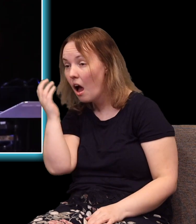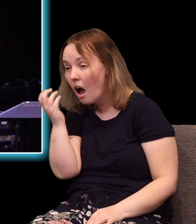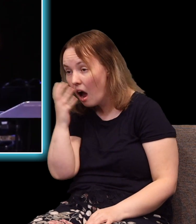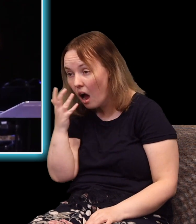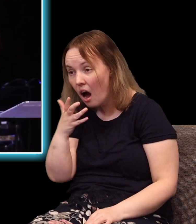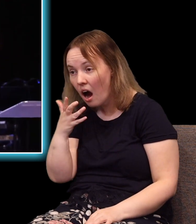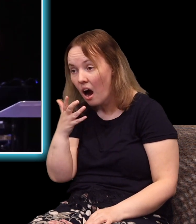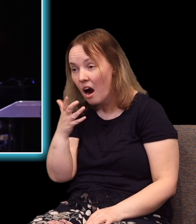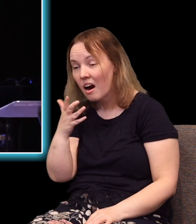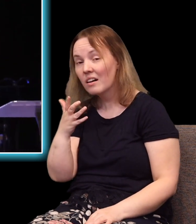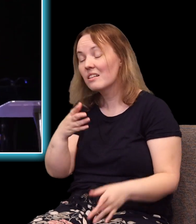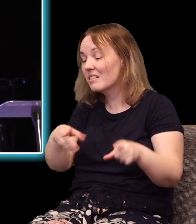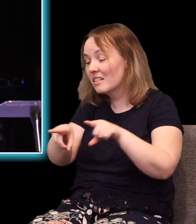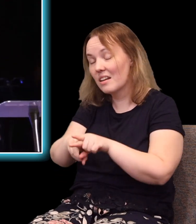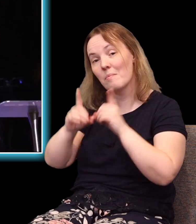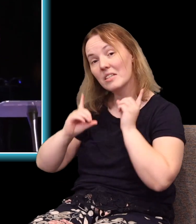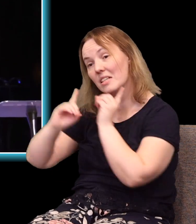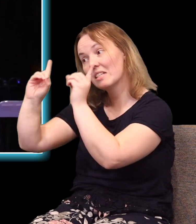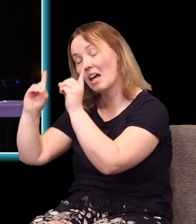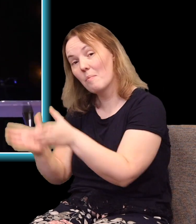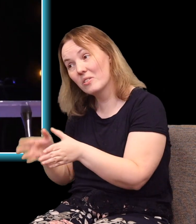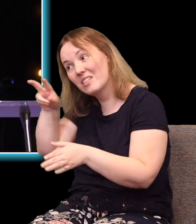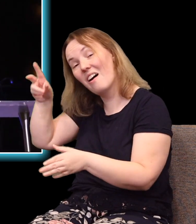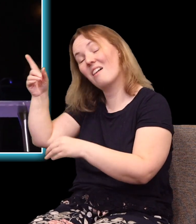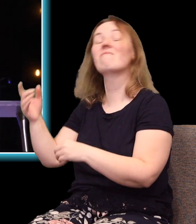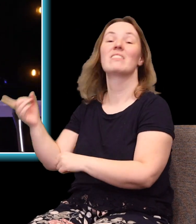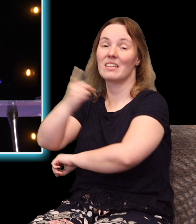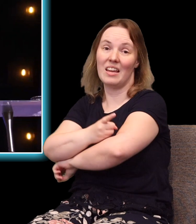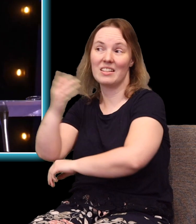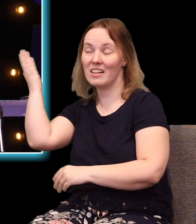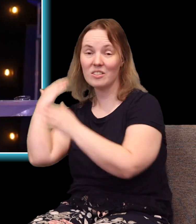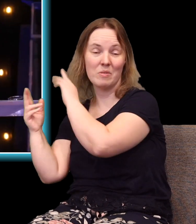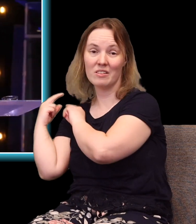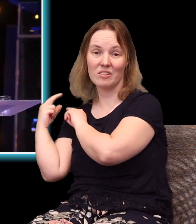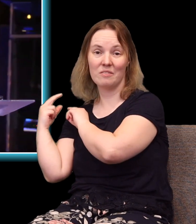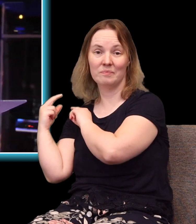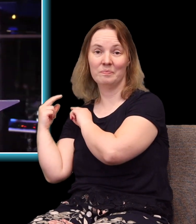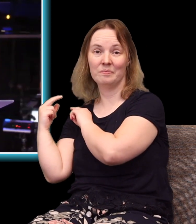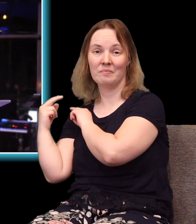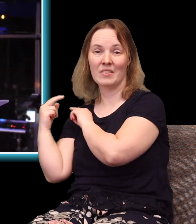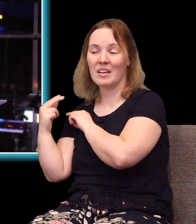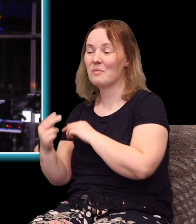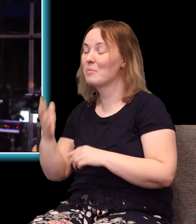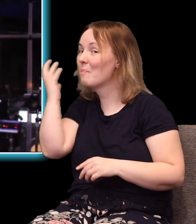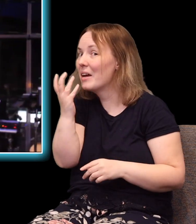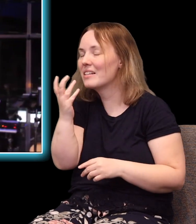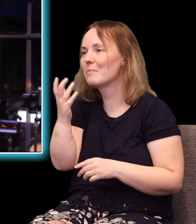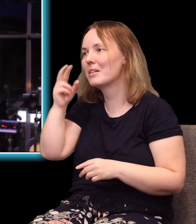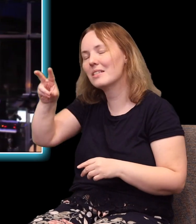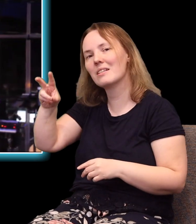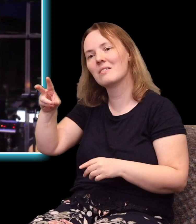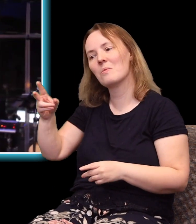as the disciples were that day in what they saw Jesus change into. We'd be absolutely amazed by what we see God doing in